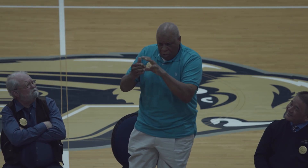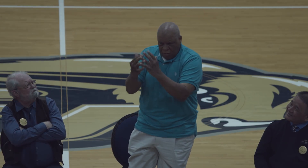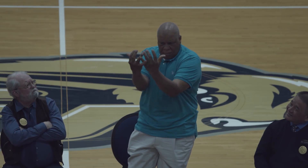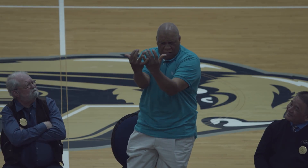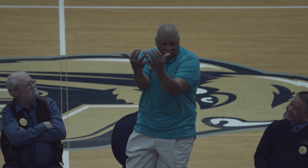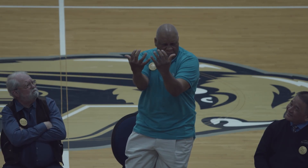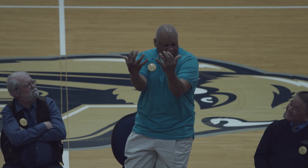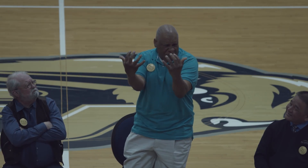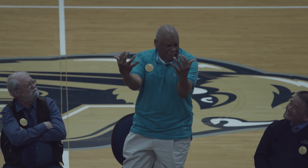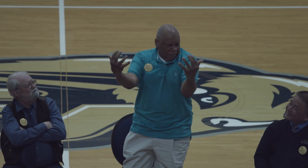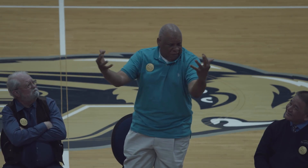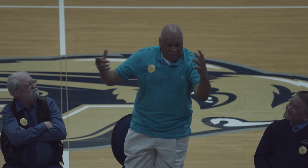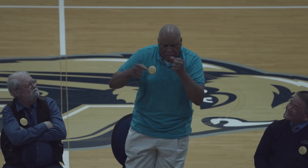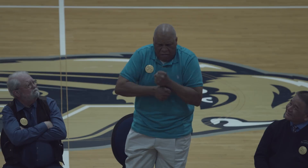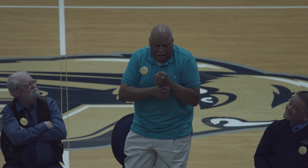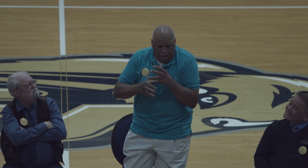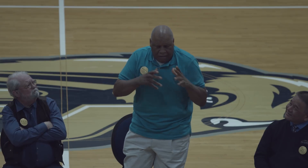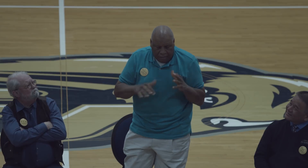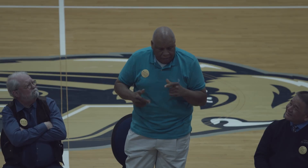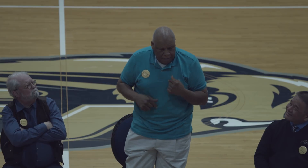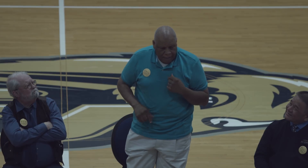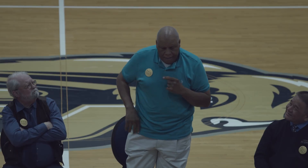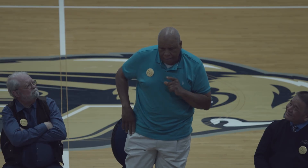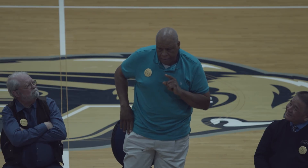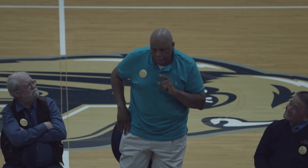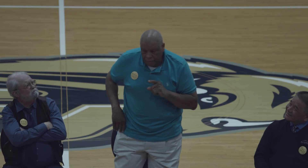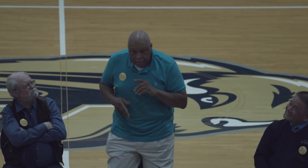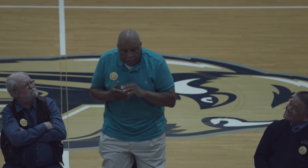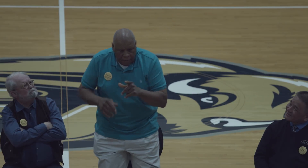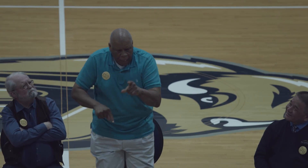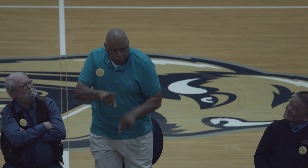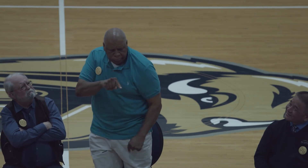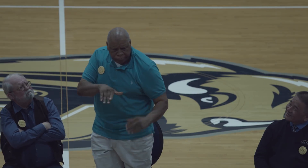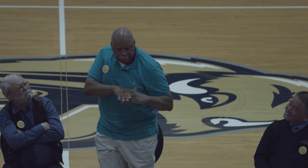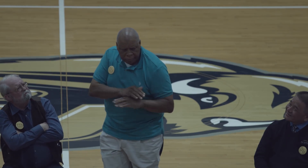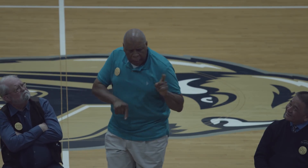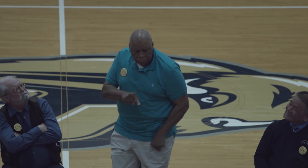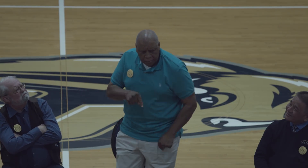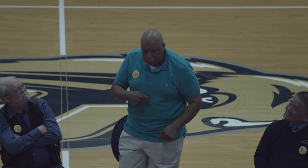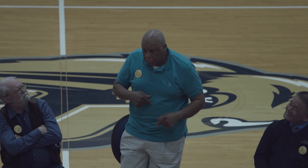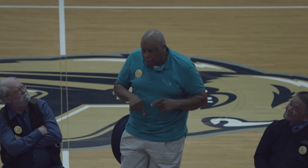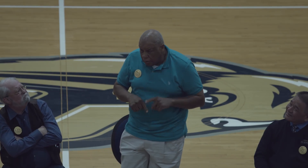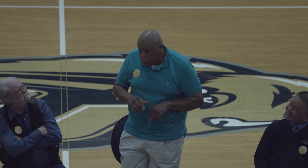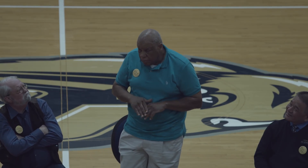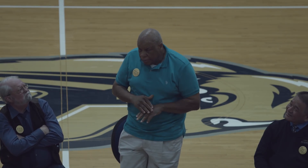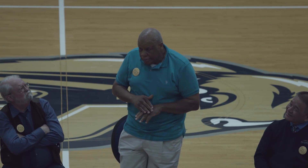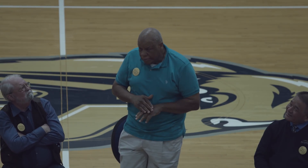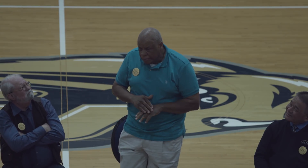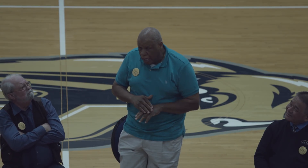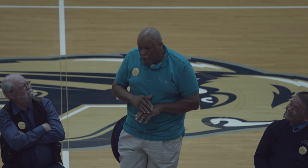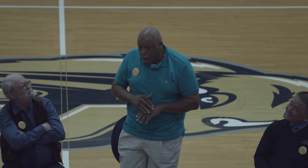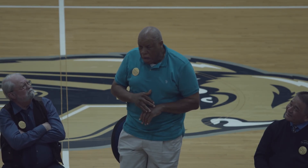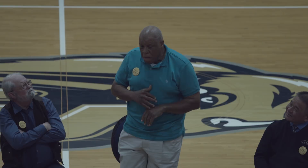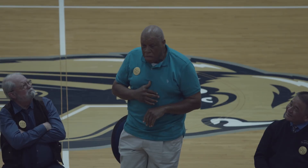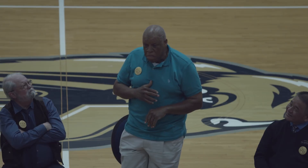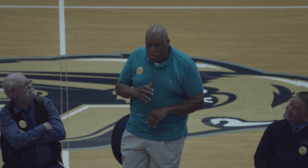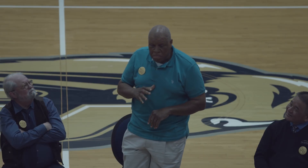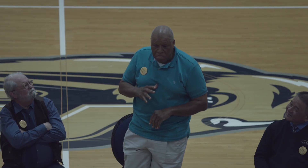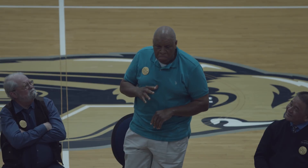So I took my way to the front gates, and I gathered with the students, and they said that I couldn't enter.